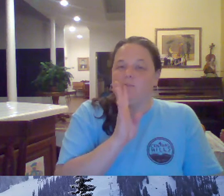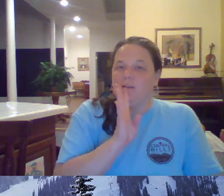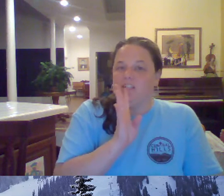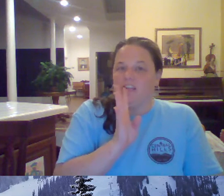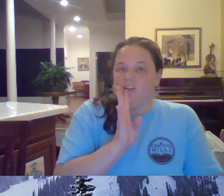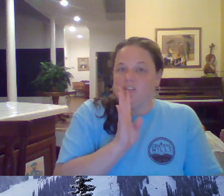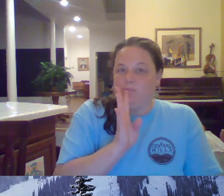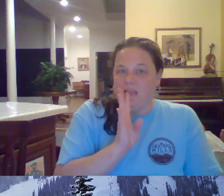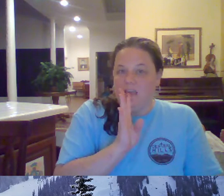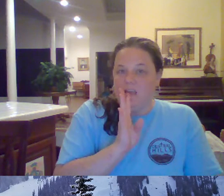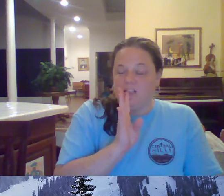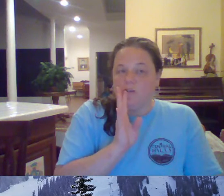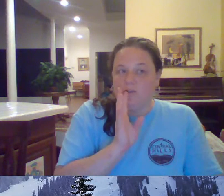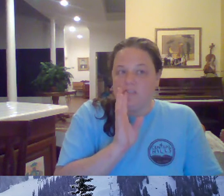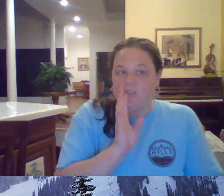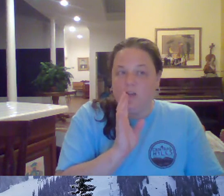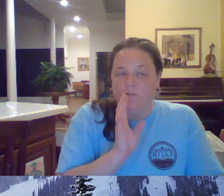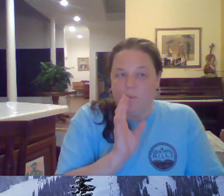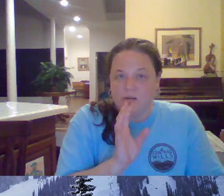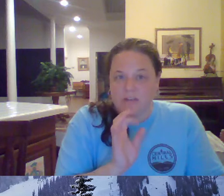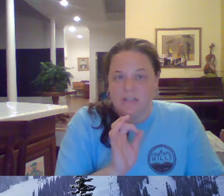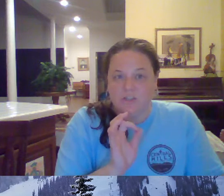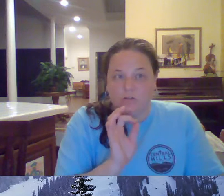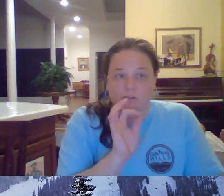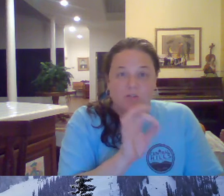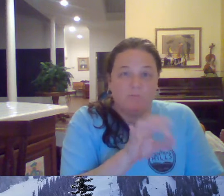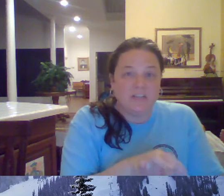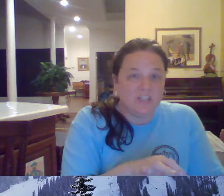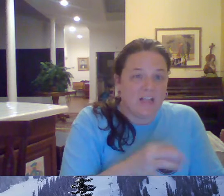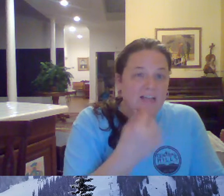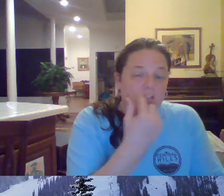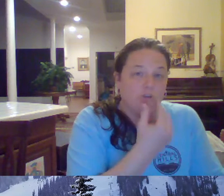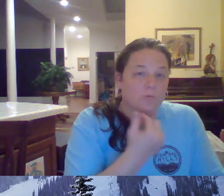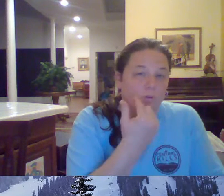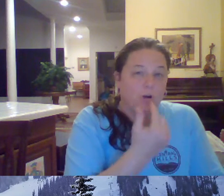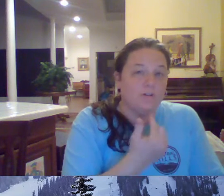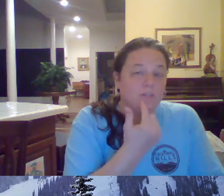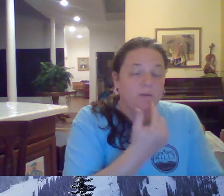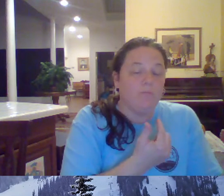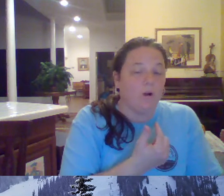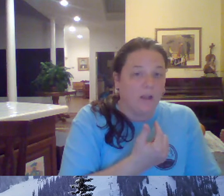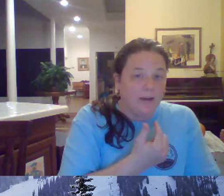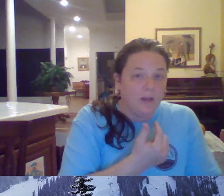This is speech like you're speaking. So if a person has to go to speech class to